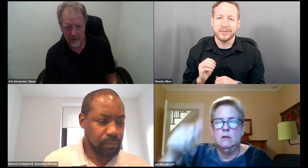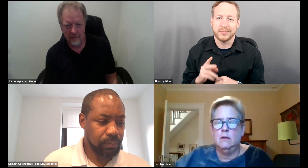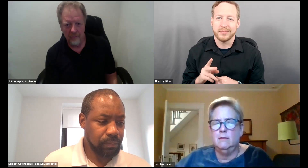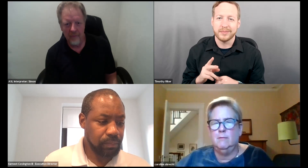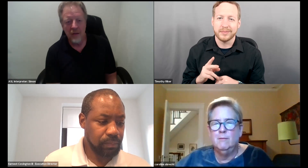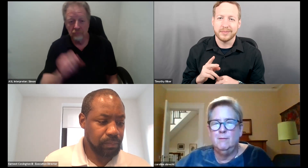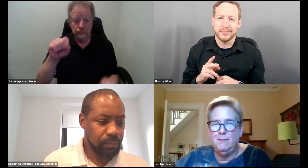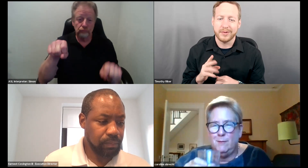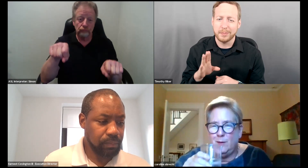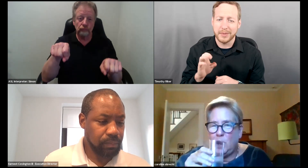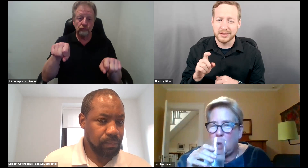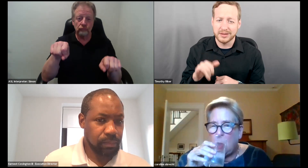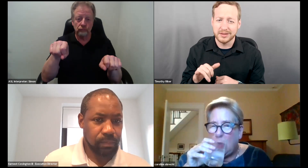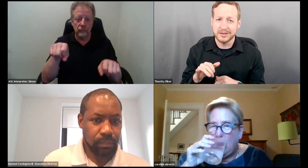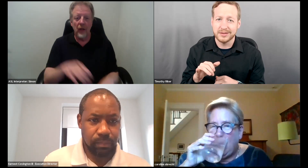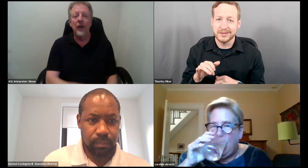Yes.